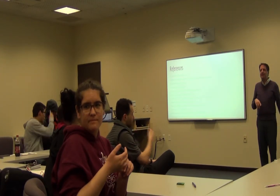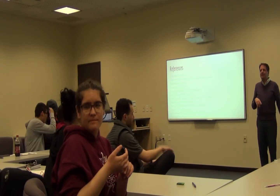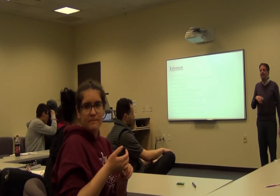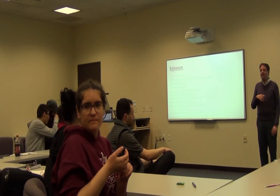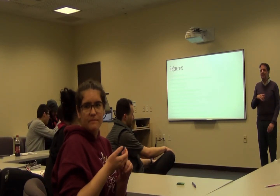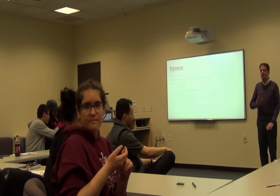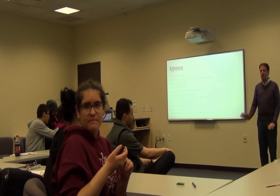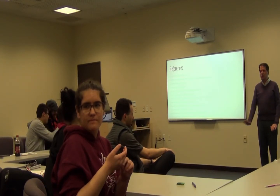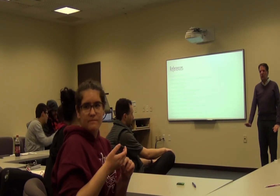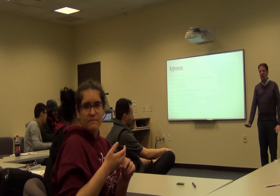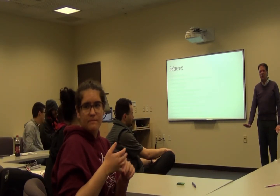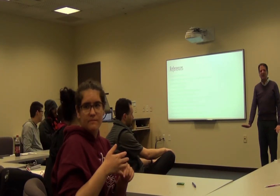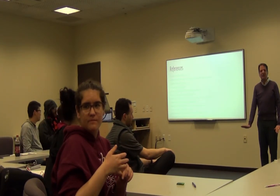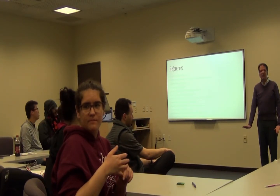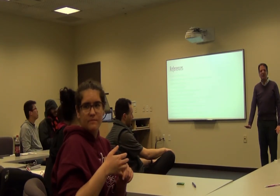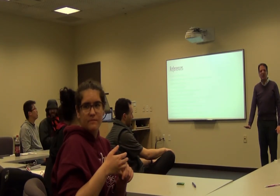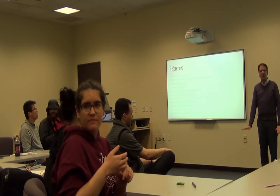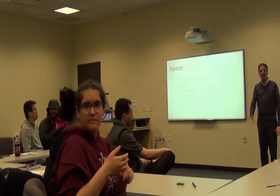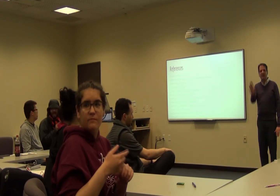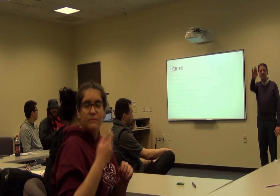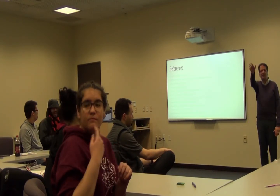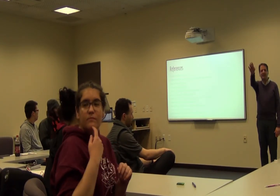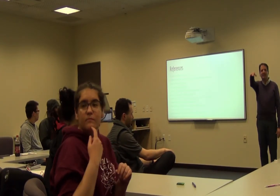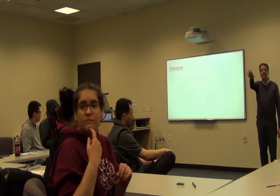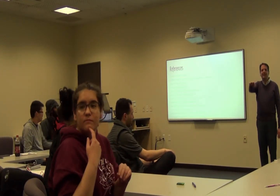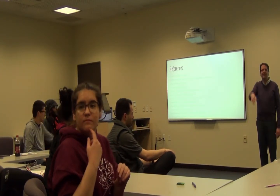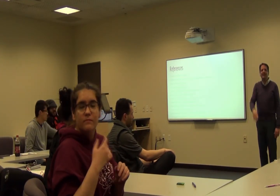They don't say it like, it's not like a shooing.